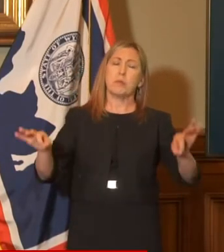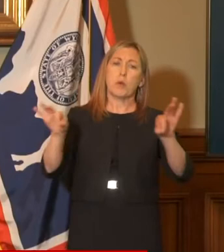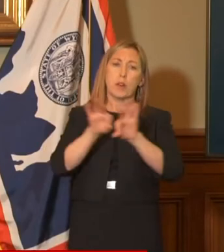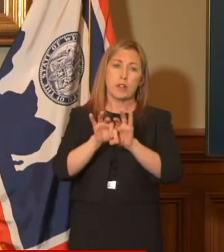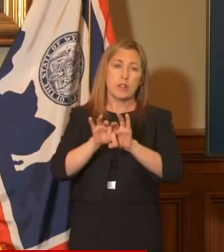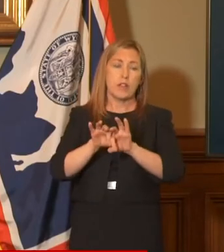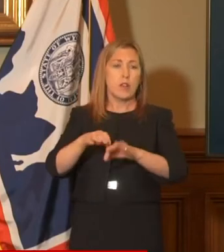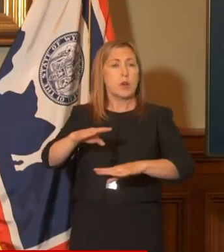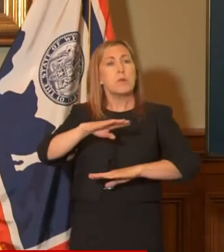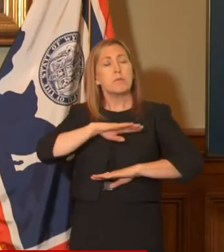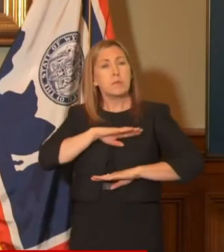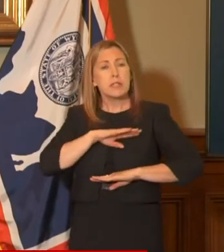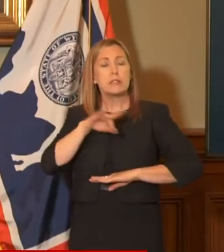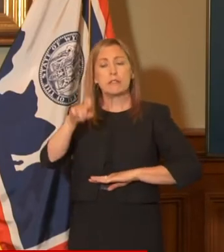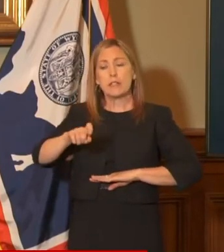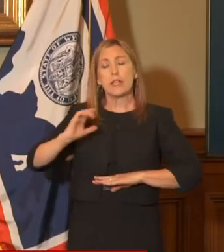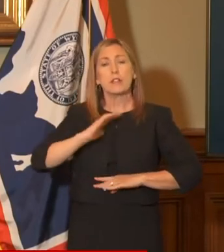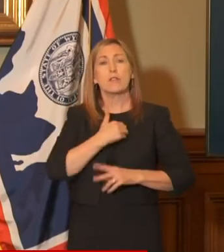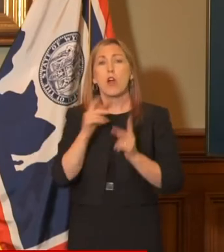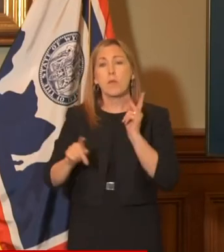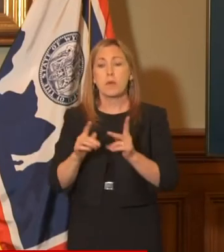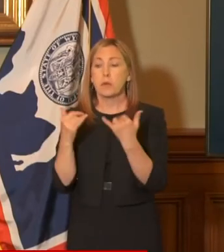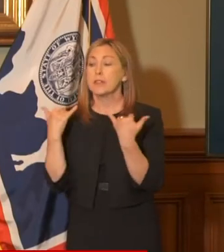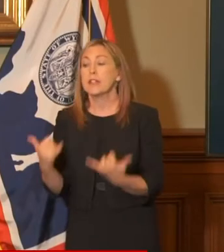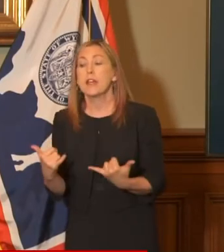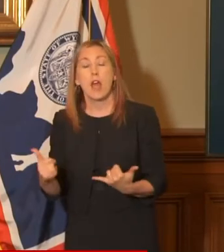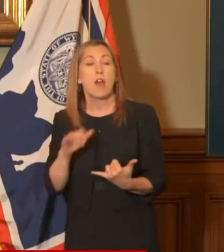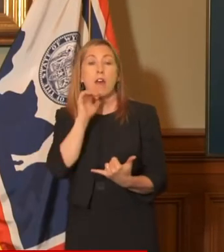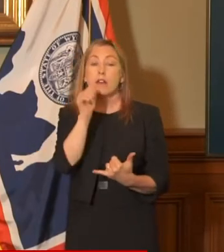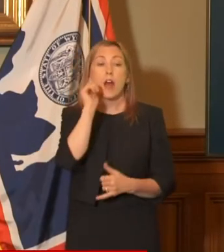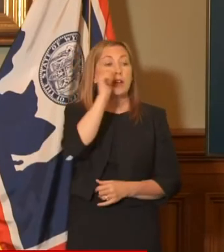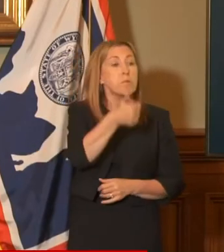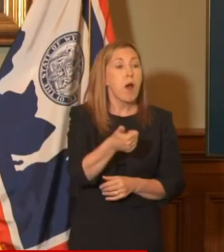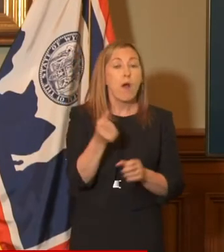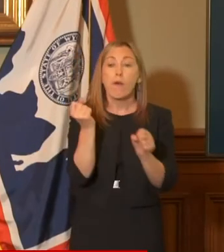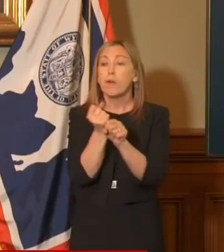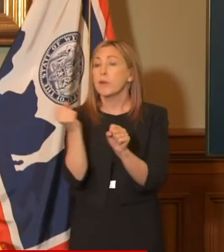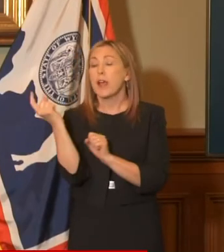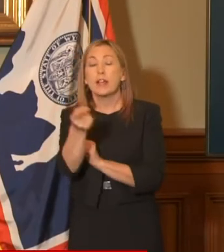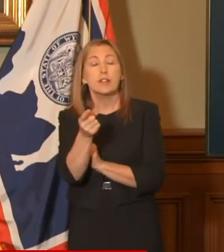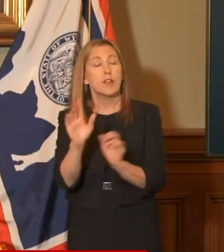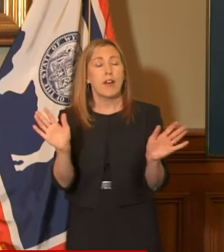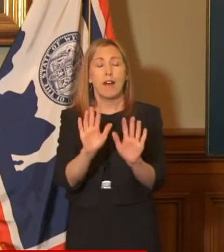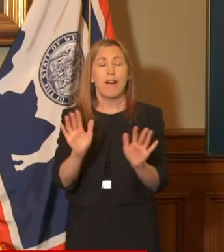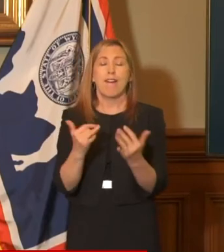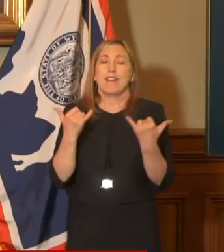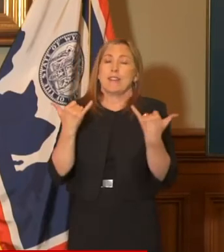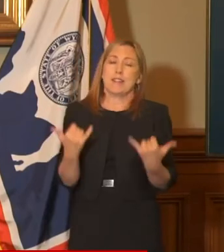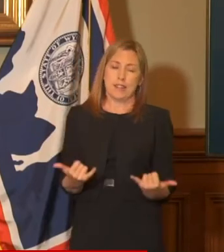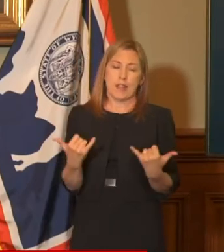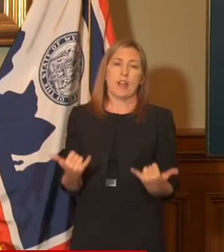the needs of our people today, not tomorrow, not next year, but today.